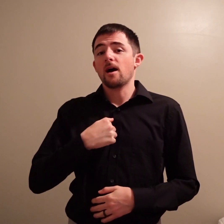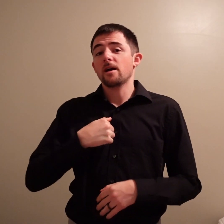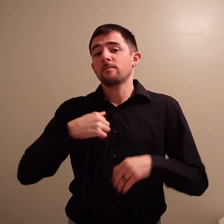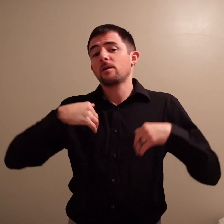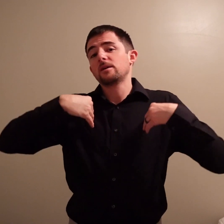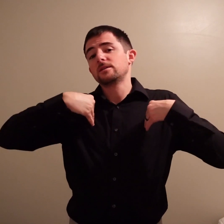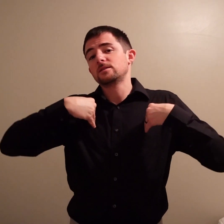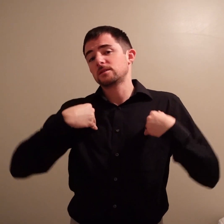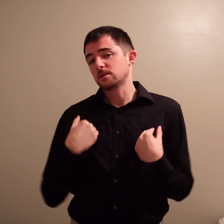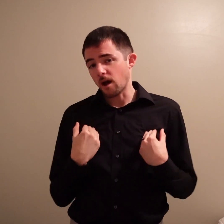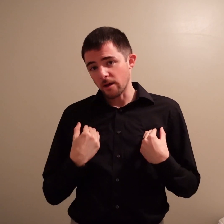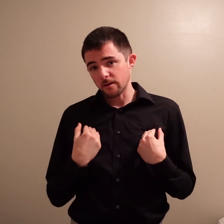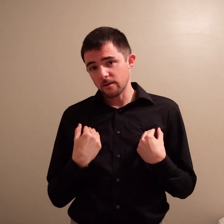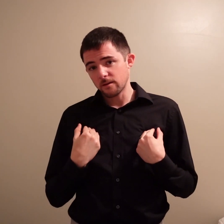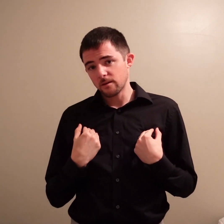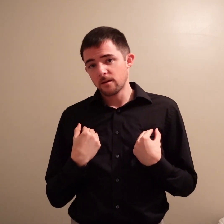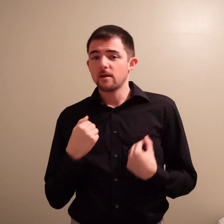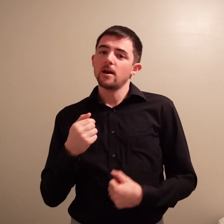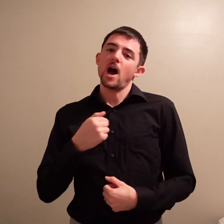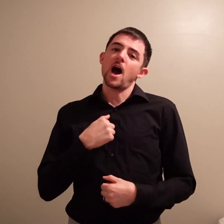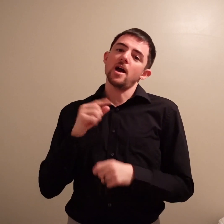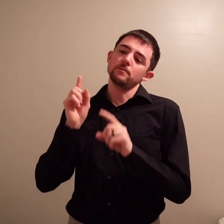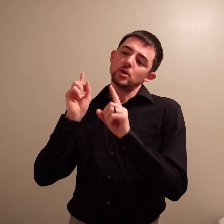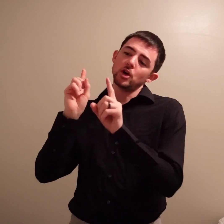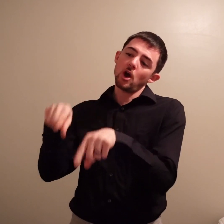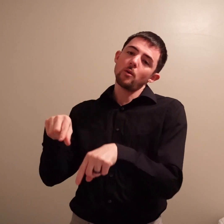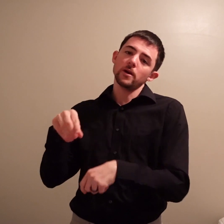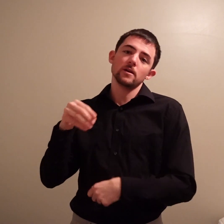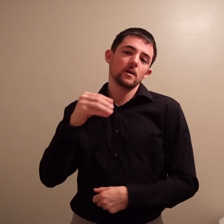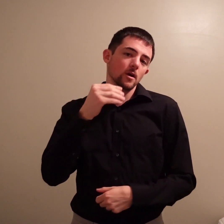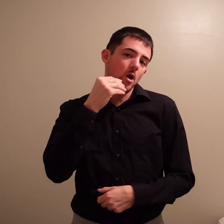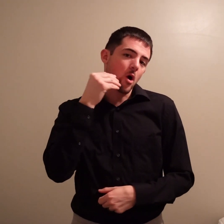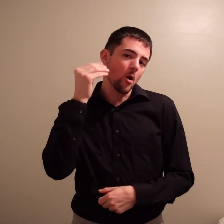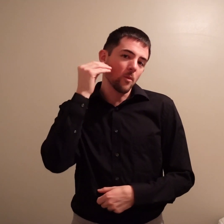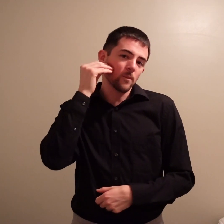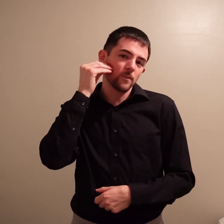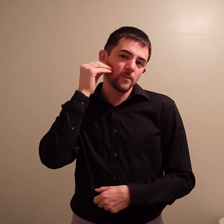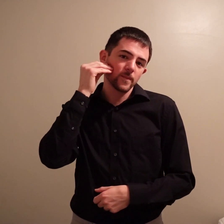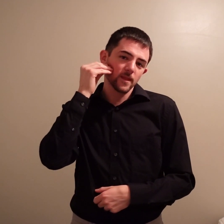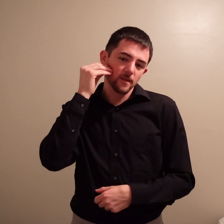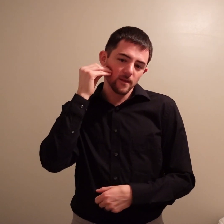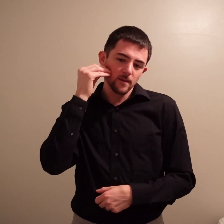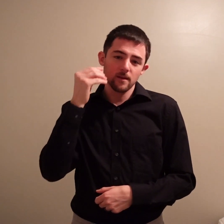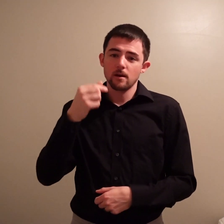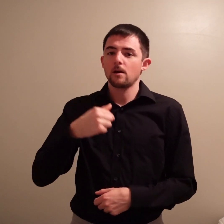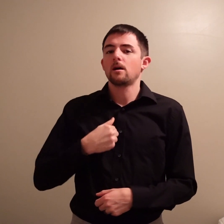I'm tired. I'm going home.